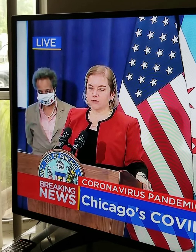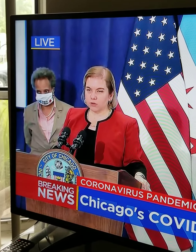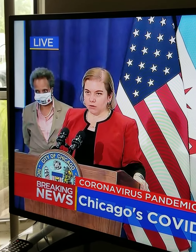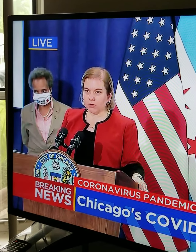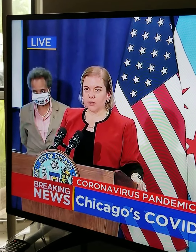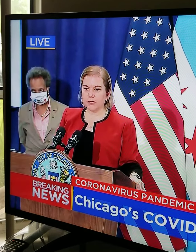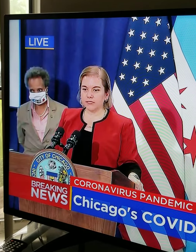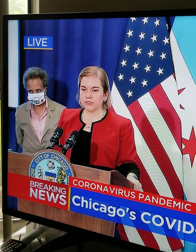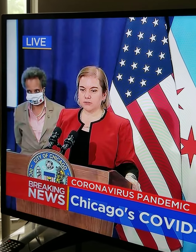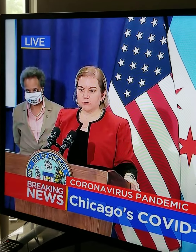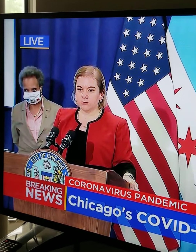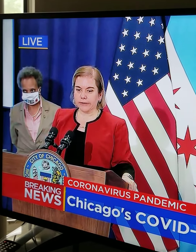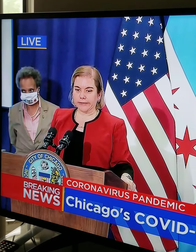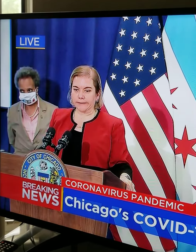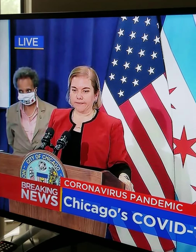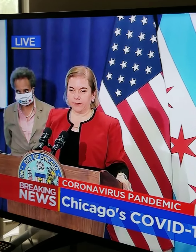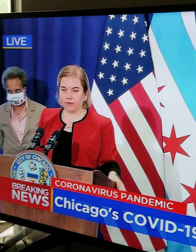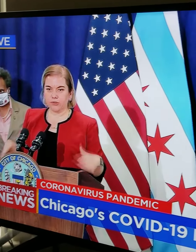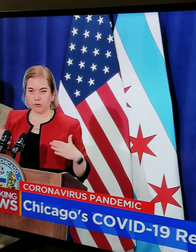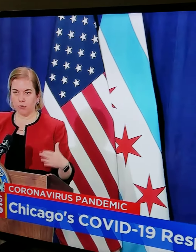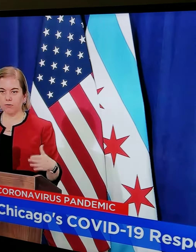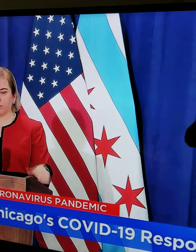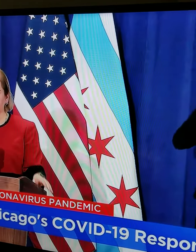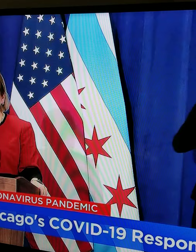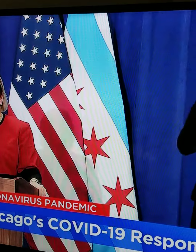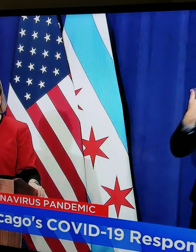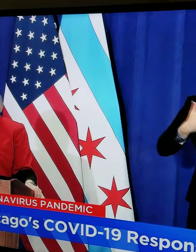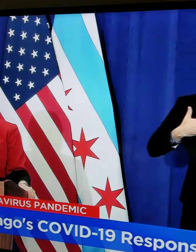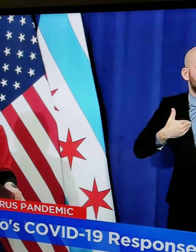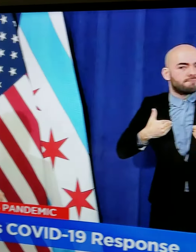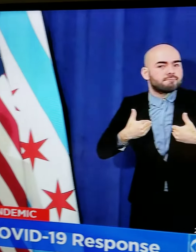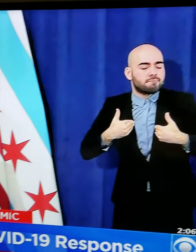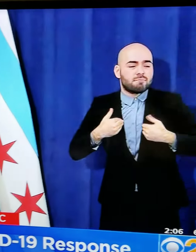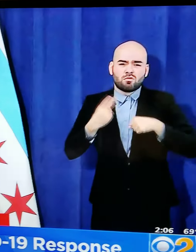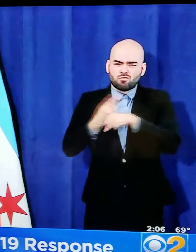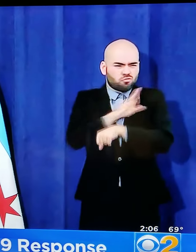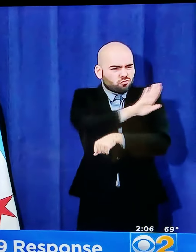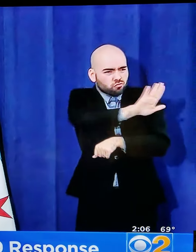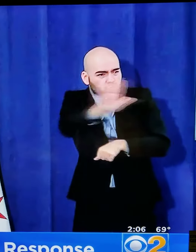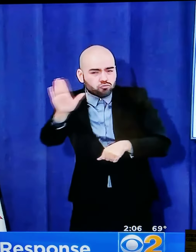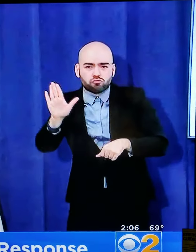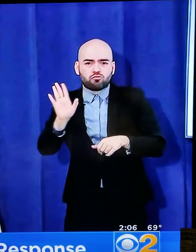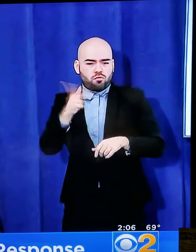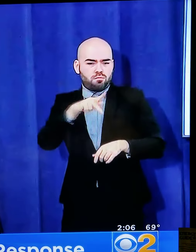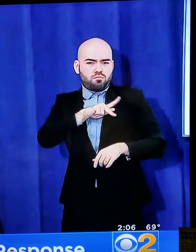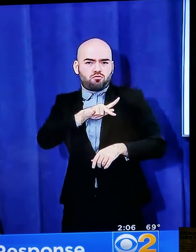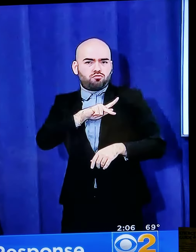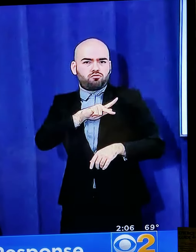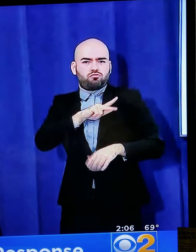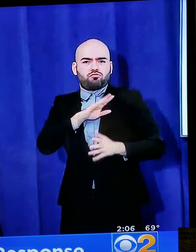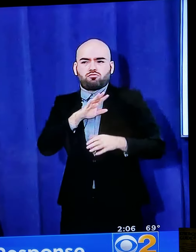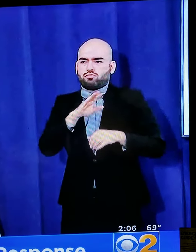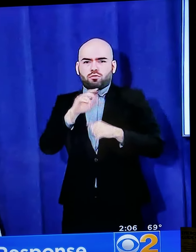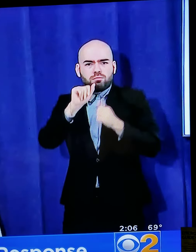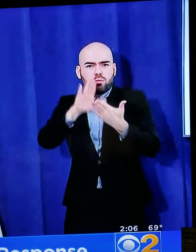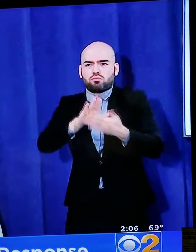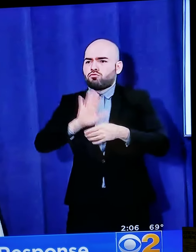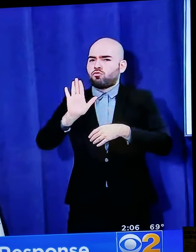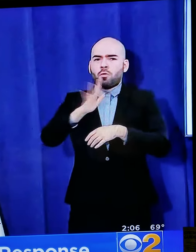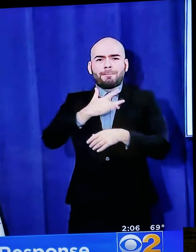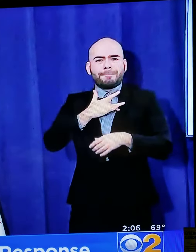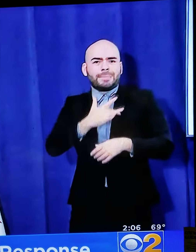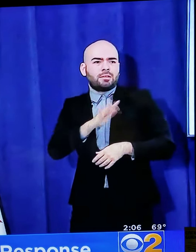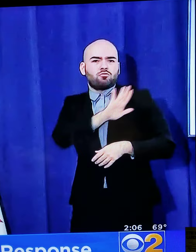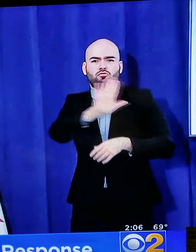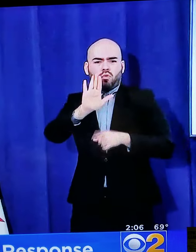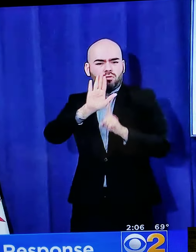And so the goal is to use your own personal circumstances only to be in Chicago as responsible as possible, to not be